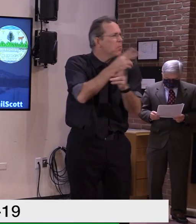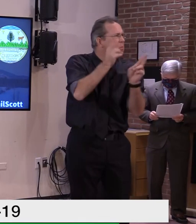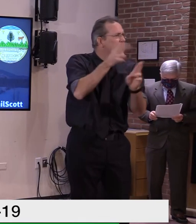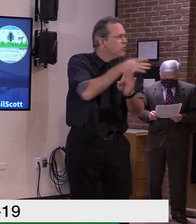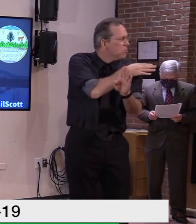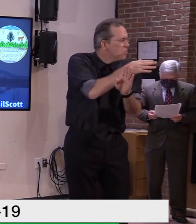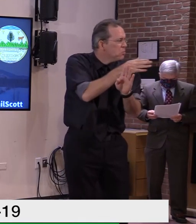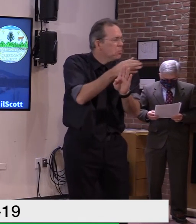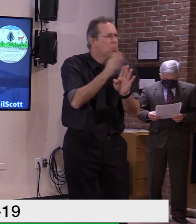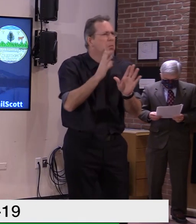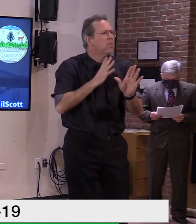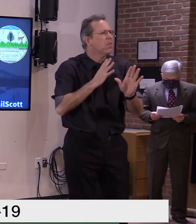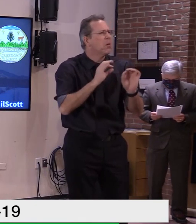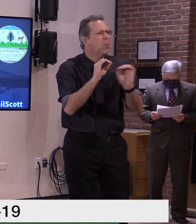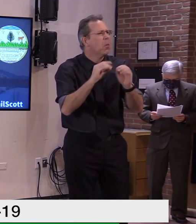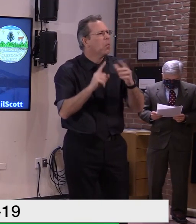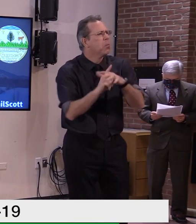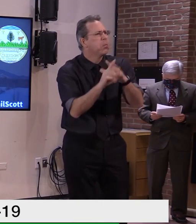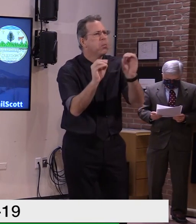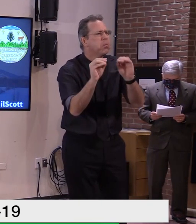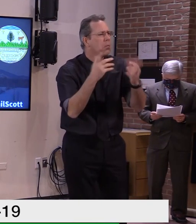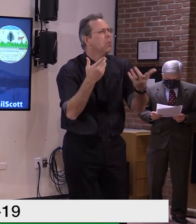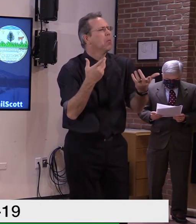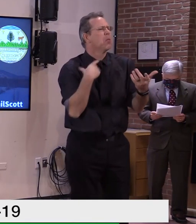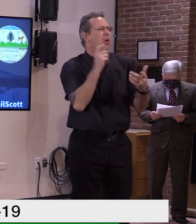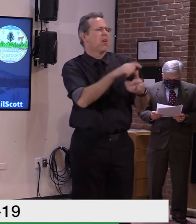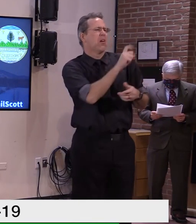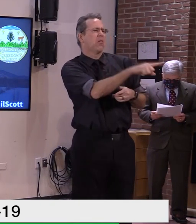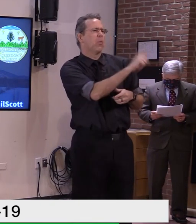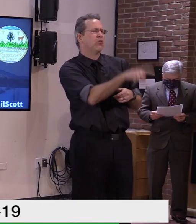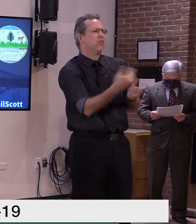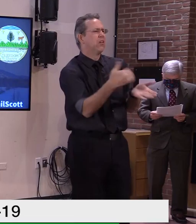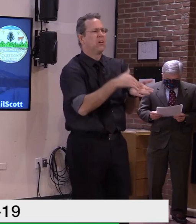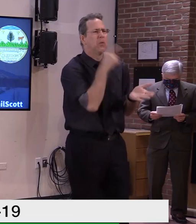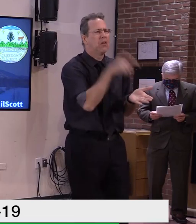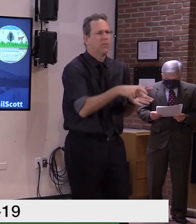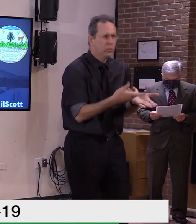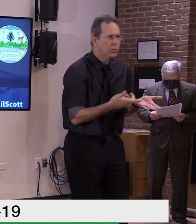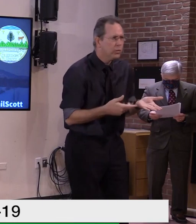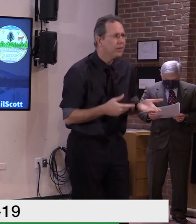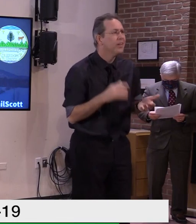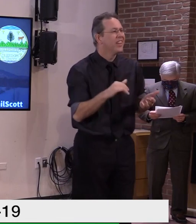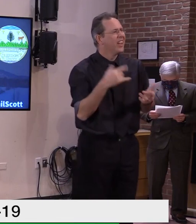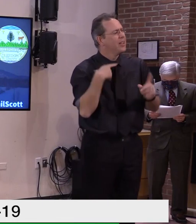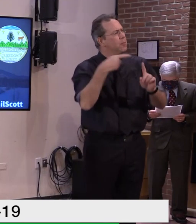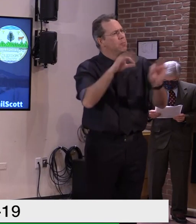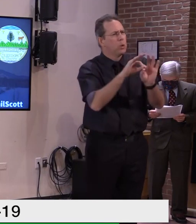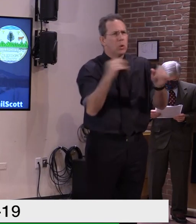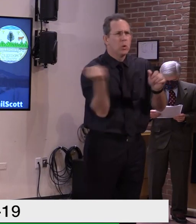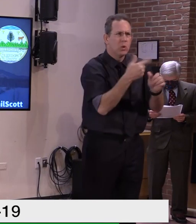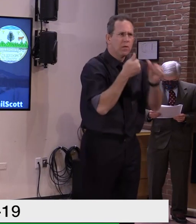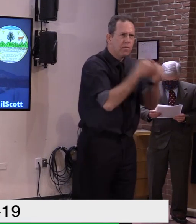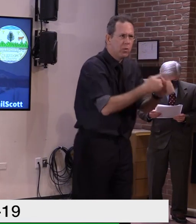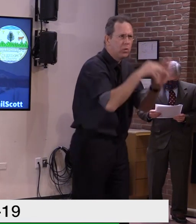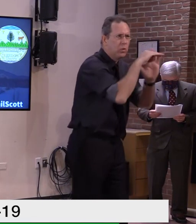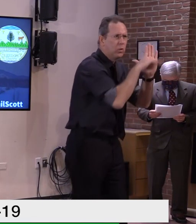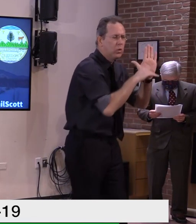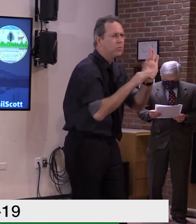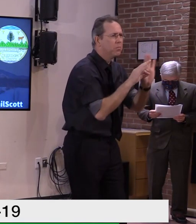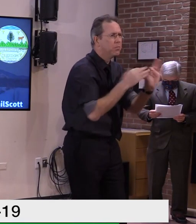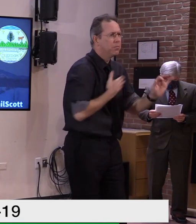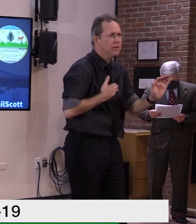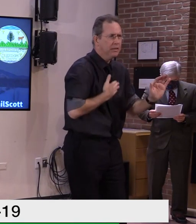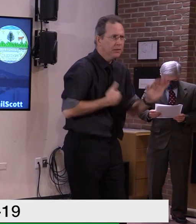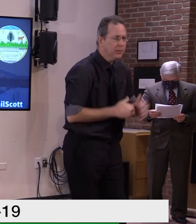keep our schools safe, which means following quarantine guidance for travel and staying home when you're not feeling well or have